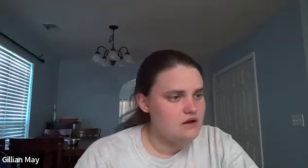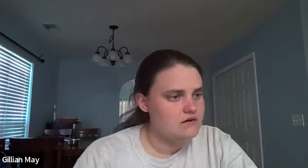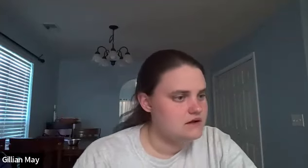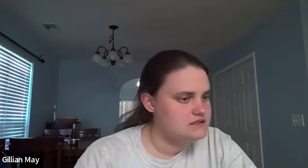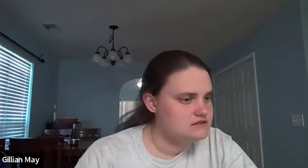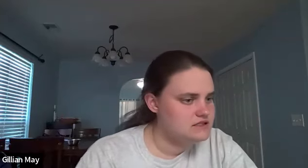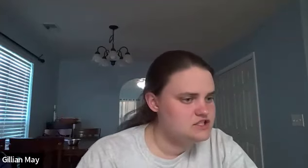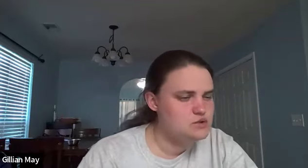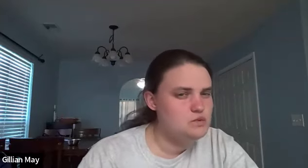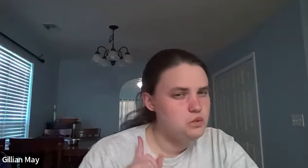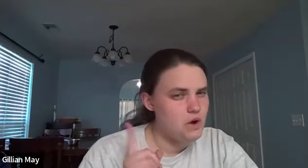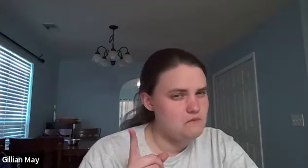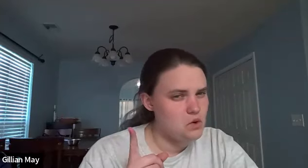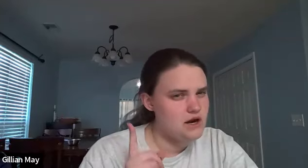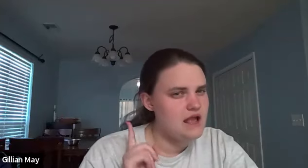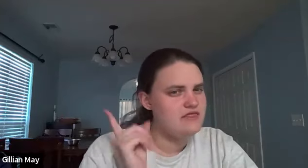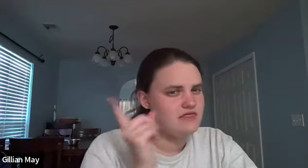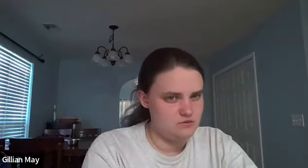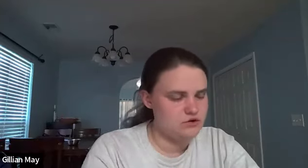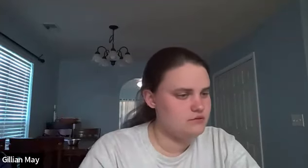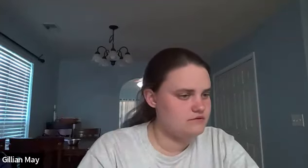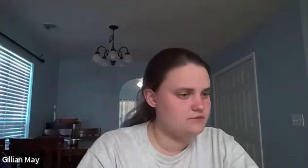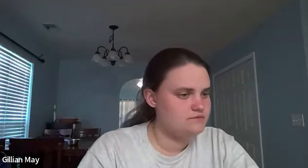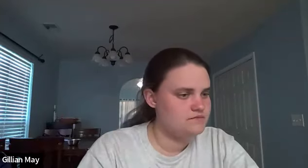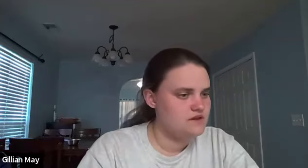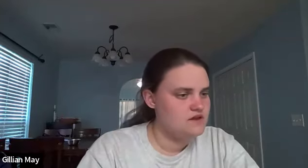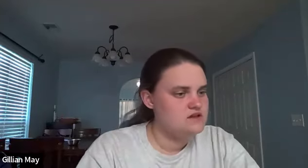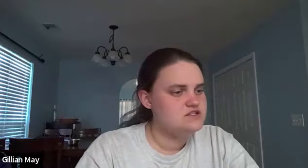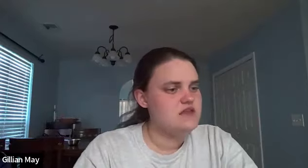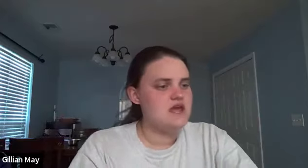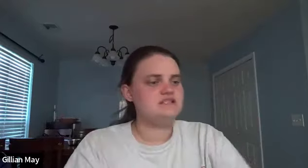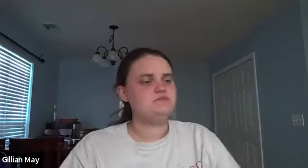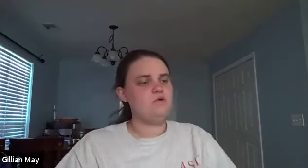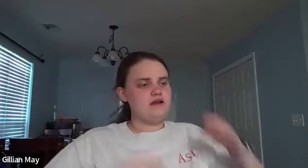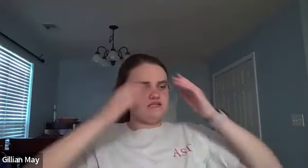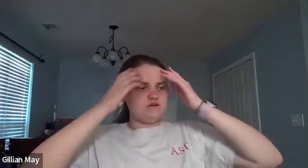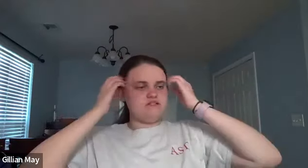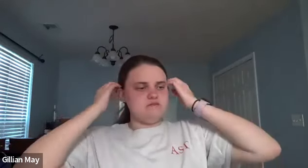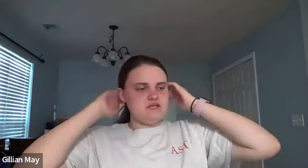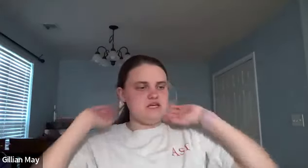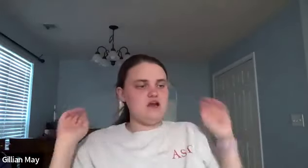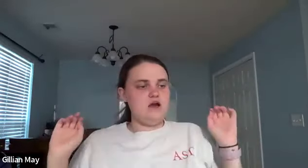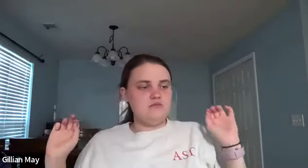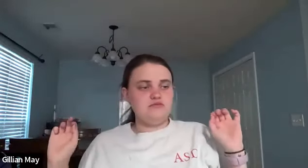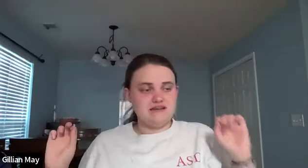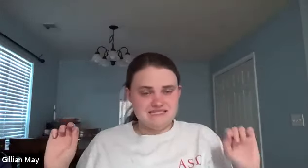All right, let's do one more and then we'll go review. So the next one is going to be